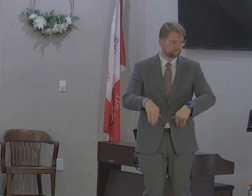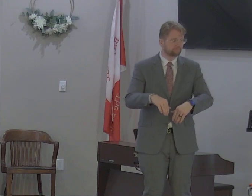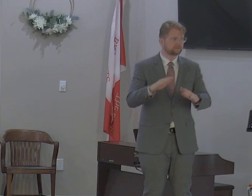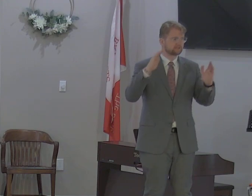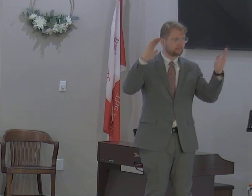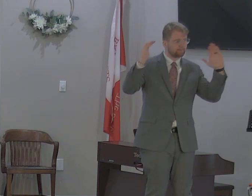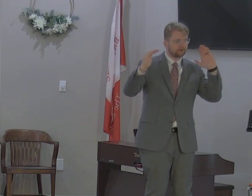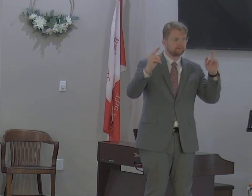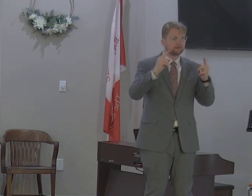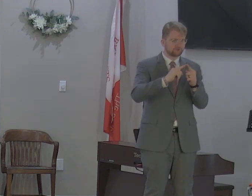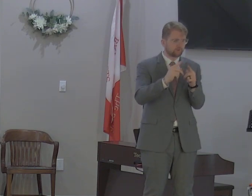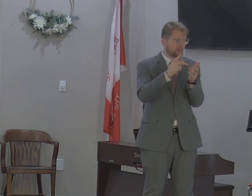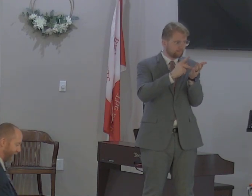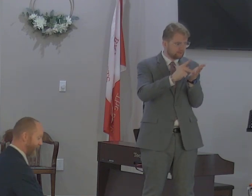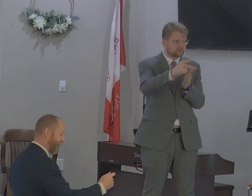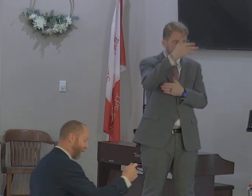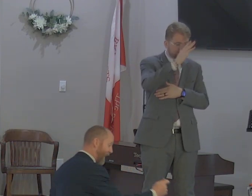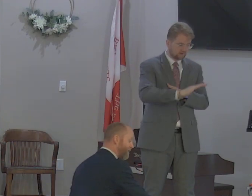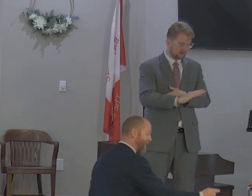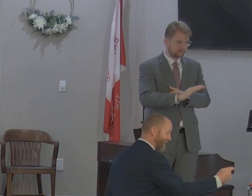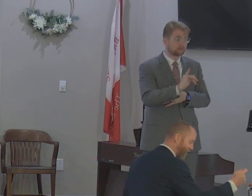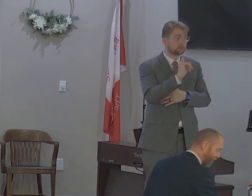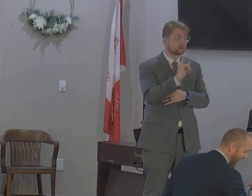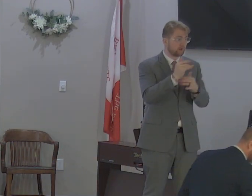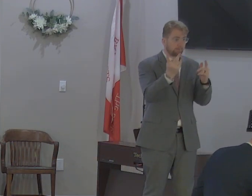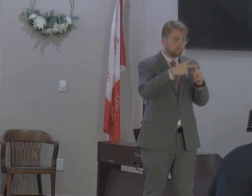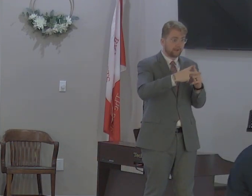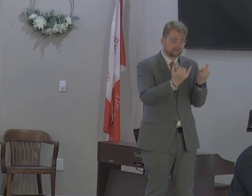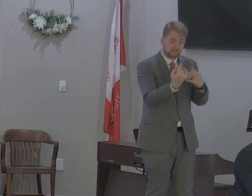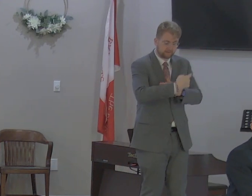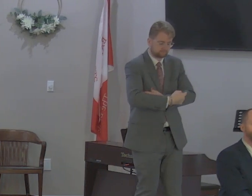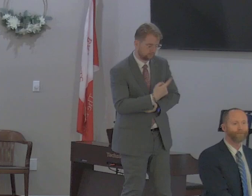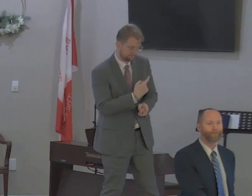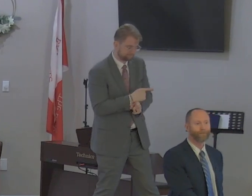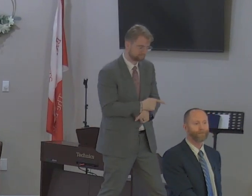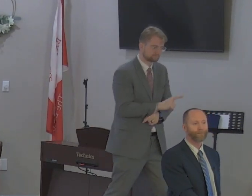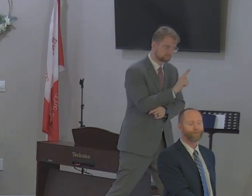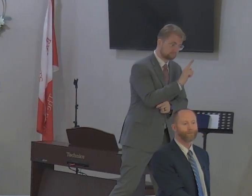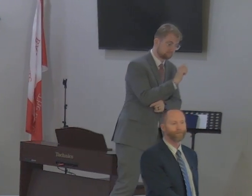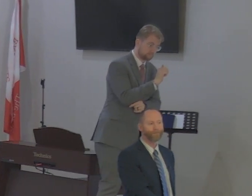God, okay? Now let's apply that. If leaven is sin,